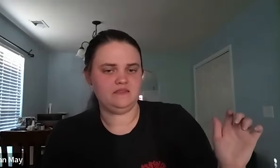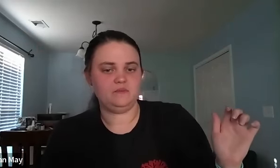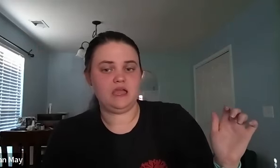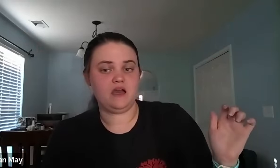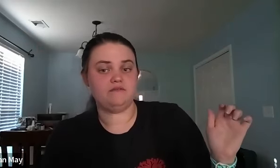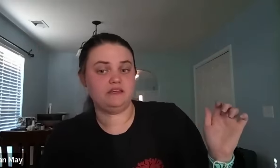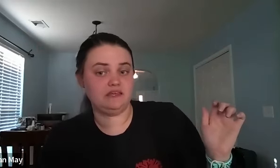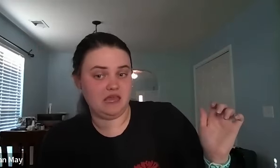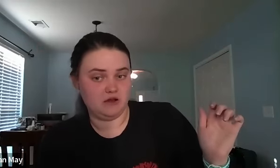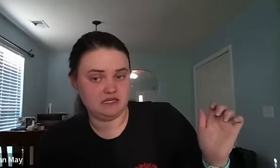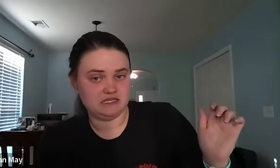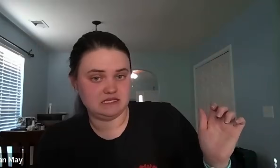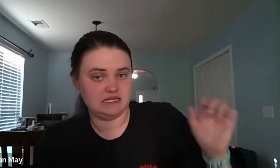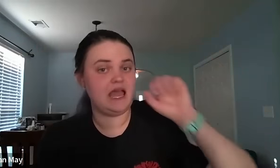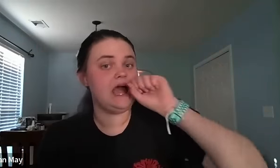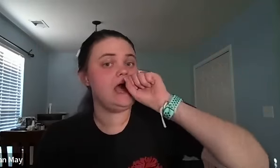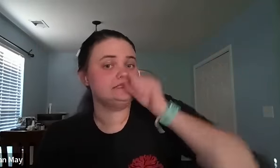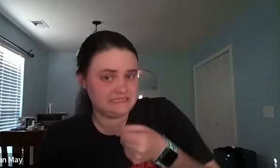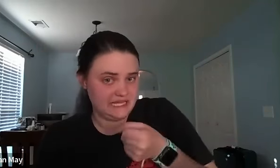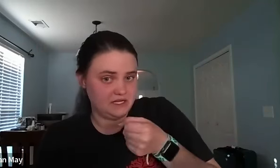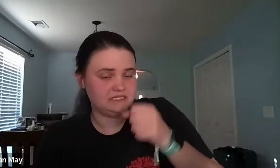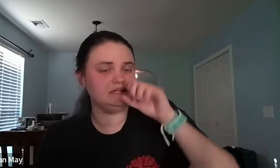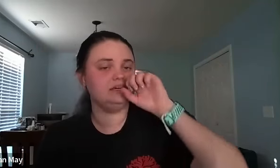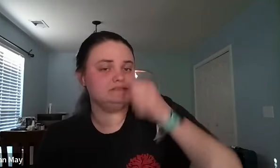Then we have carrot, carrot.